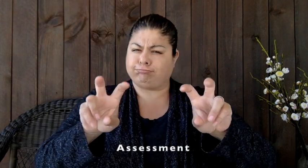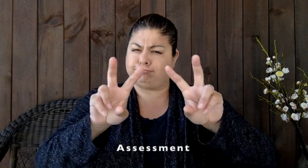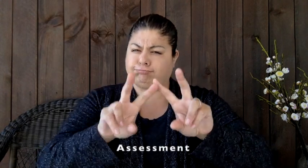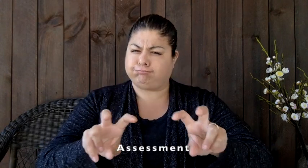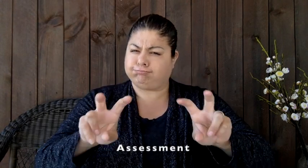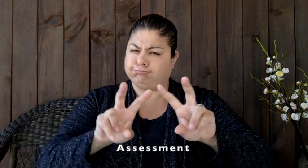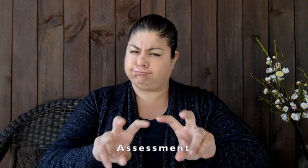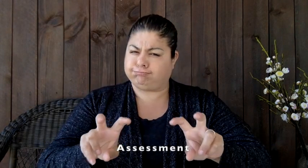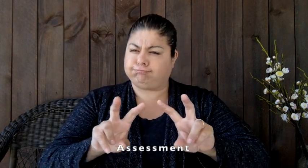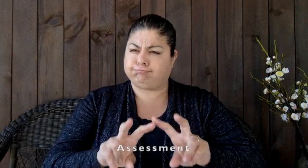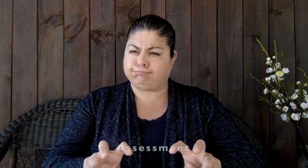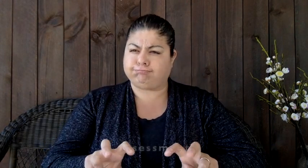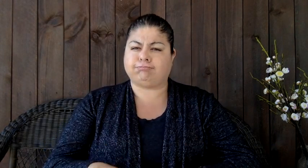assessment,